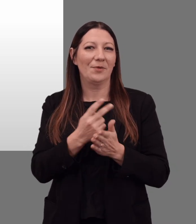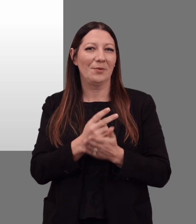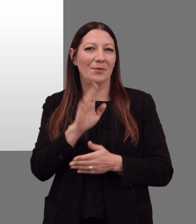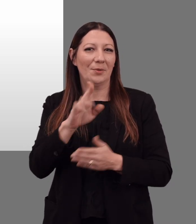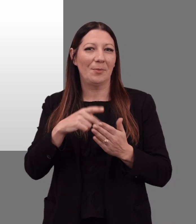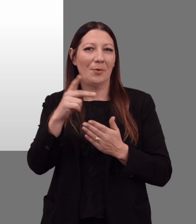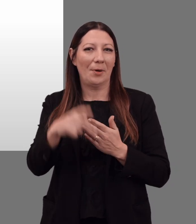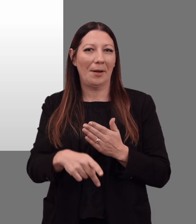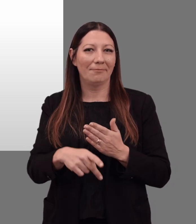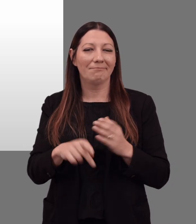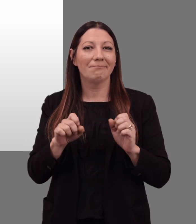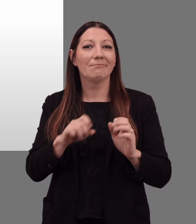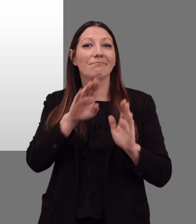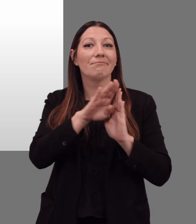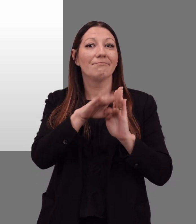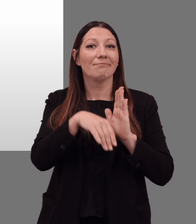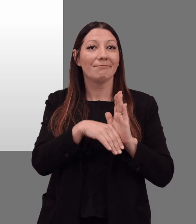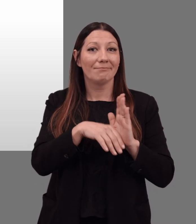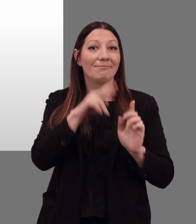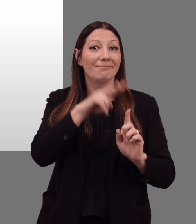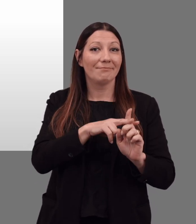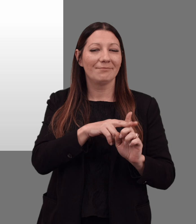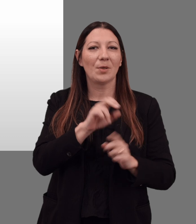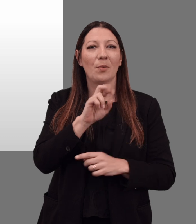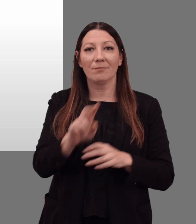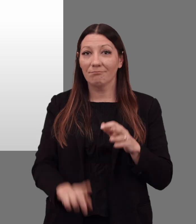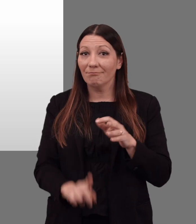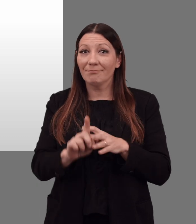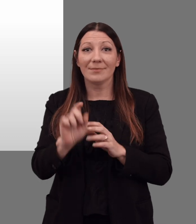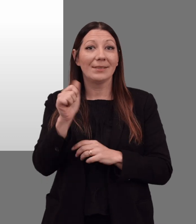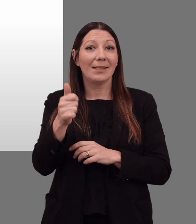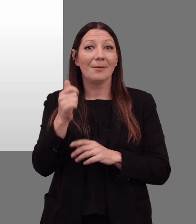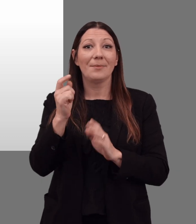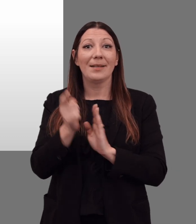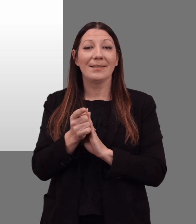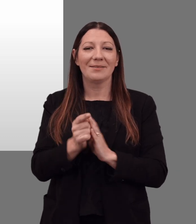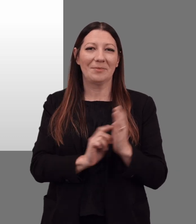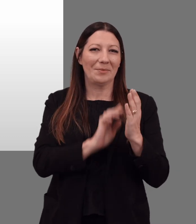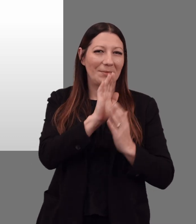a 30-minute appointment or come for a 10-minute drop-in session in person